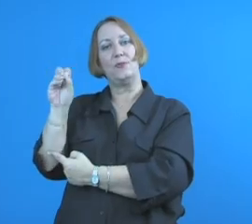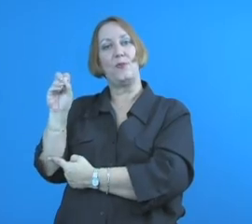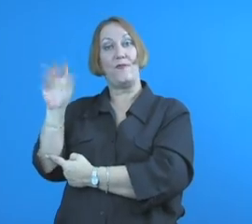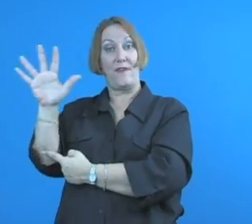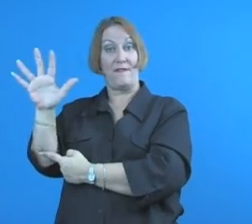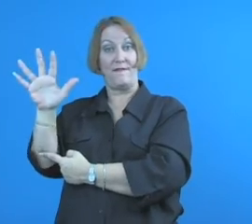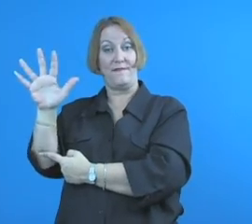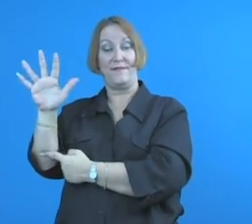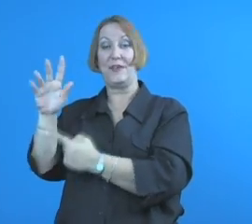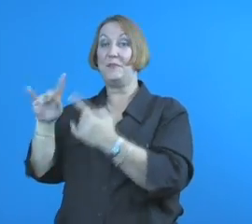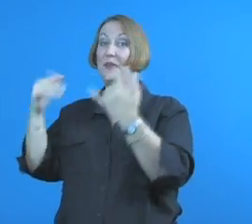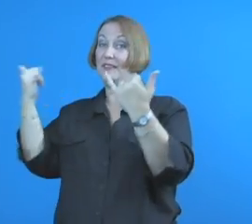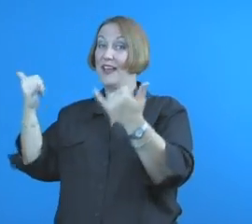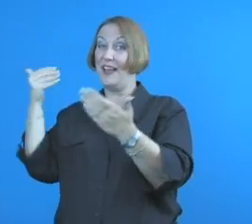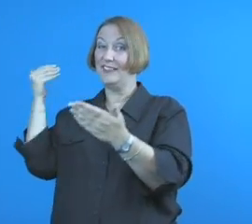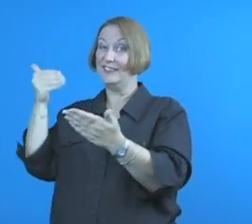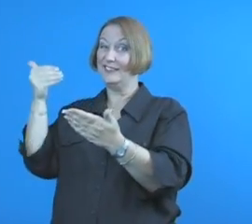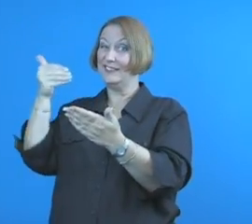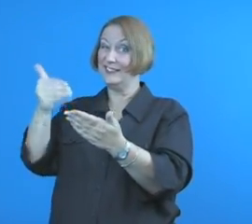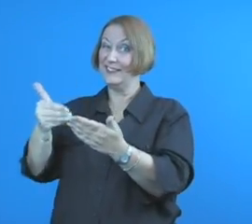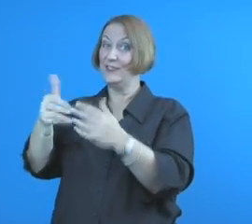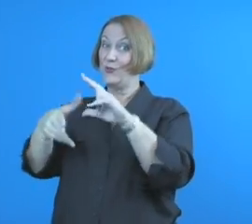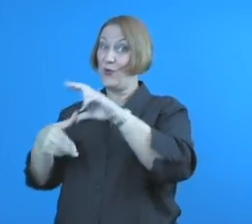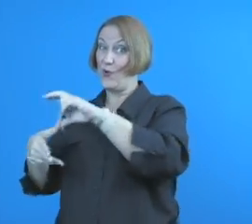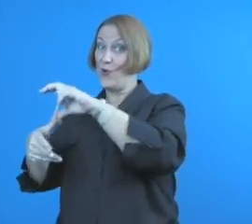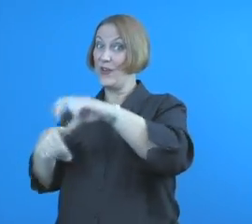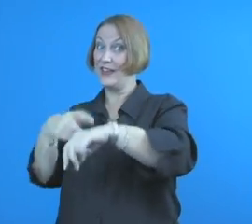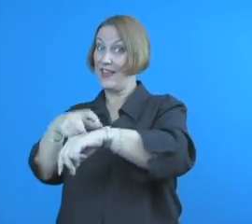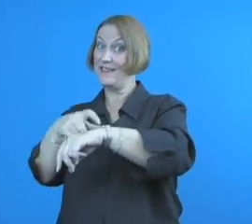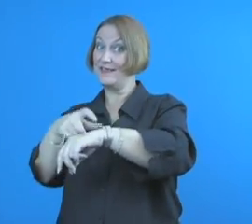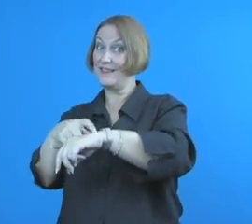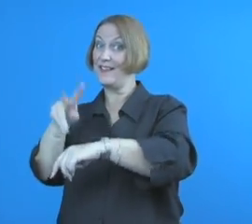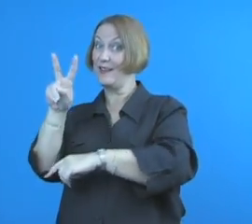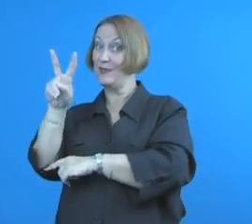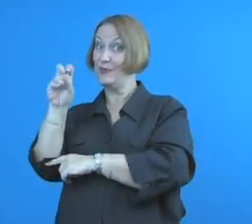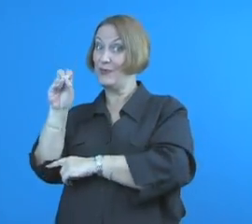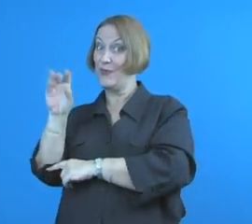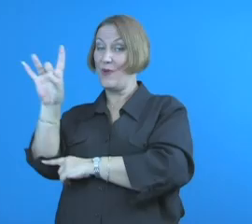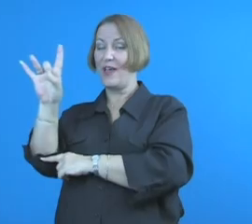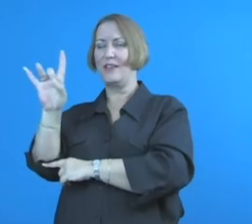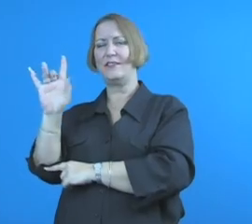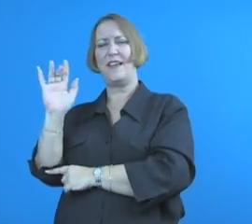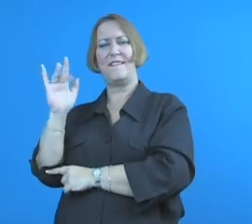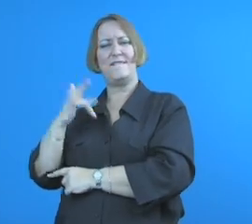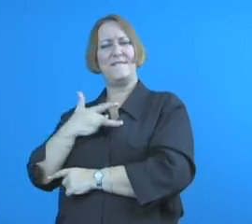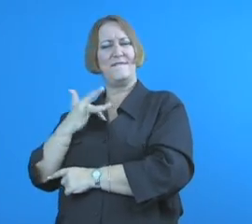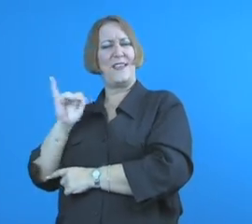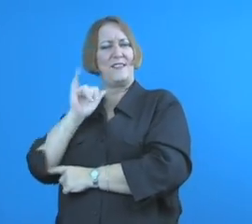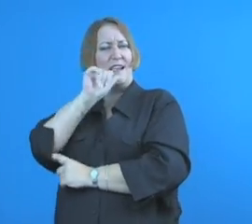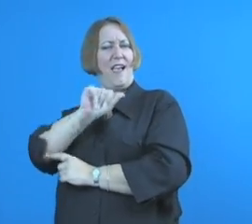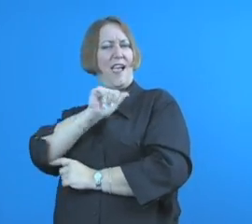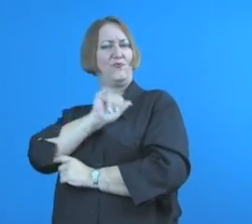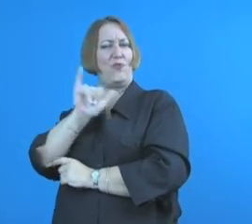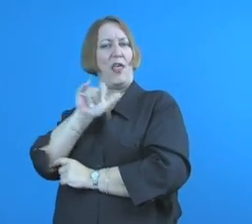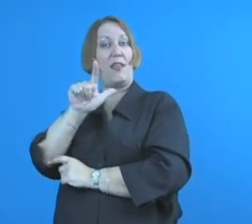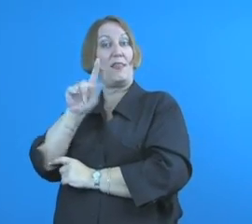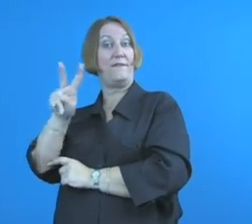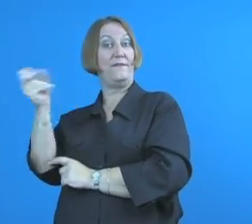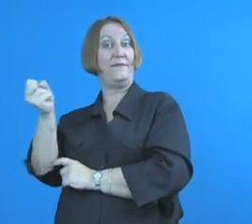out okay when it comes to emergency alerts. That's a gamble I wouldn't take. There are more than enough parties to blame for the